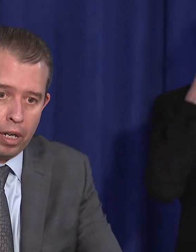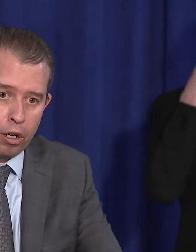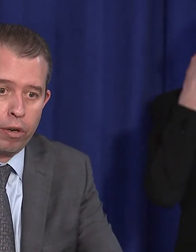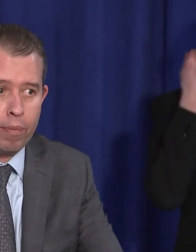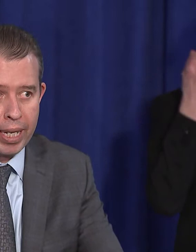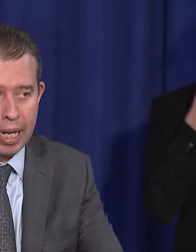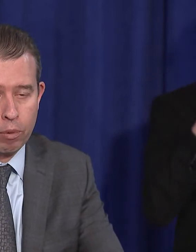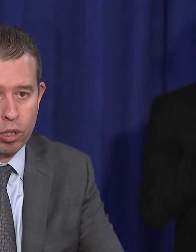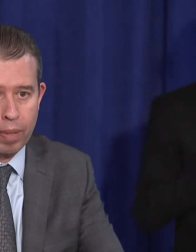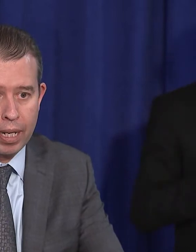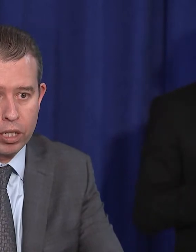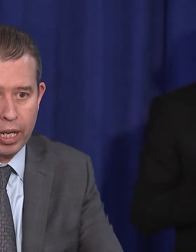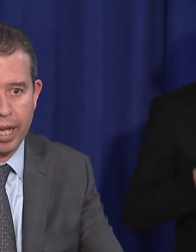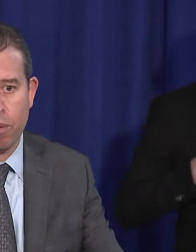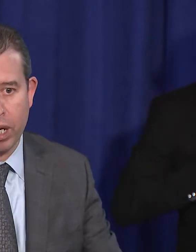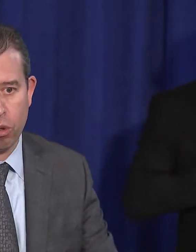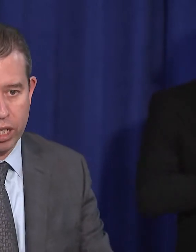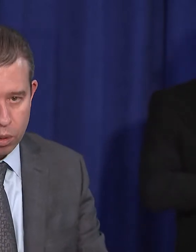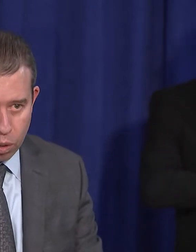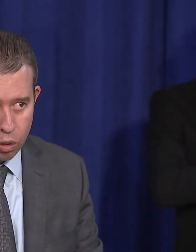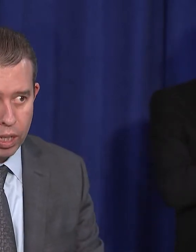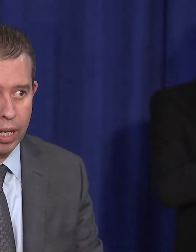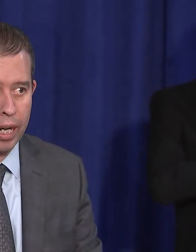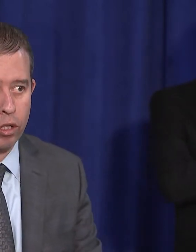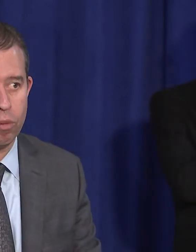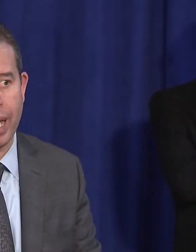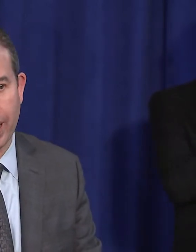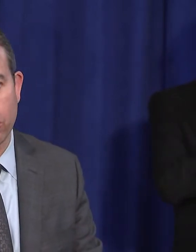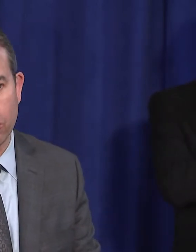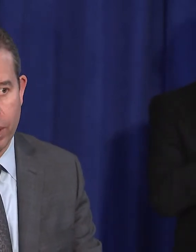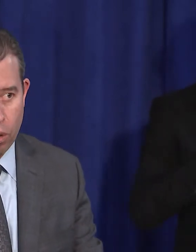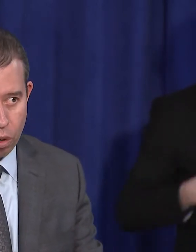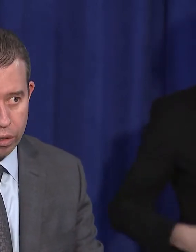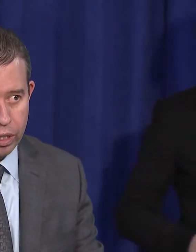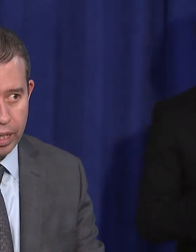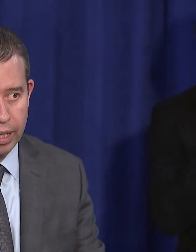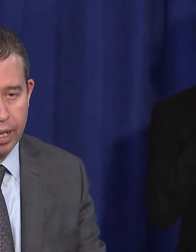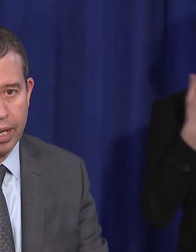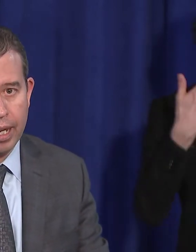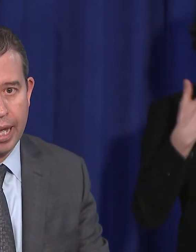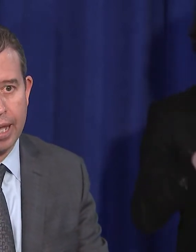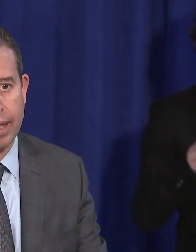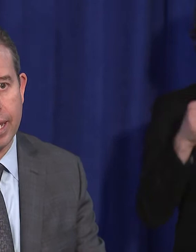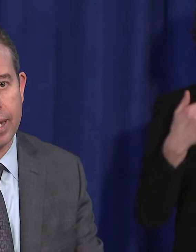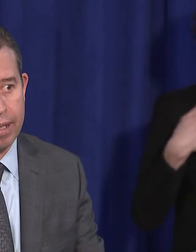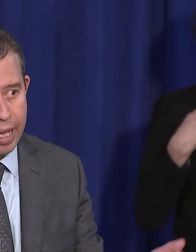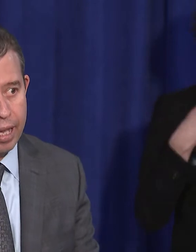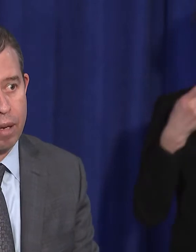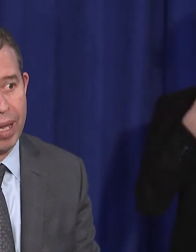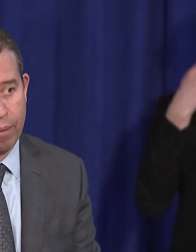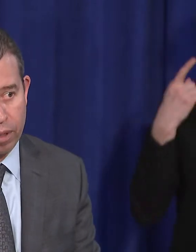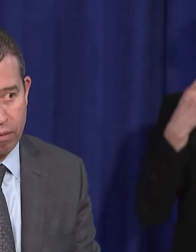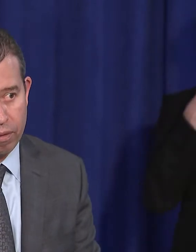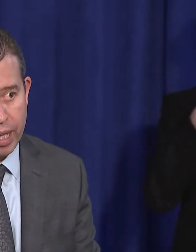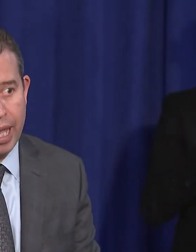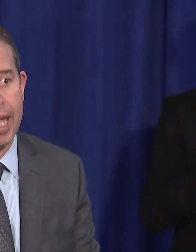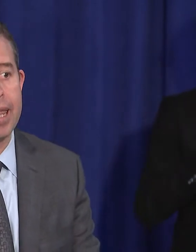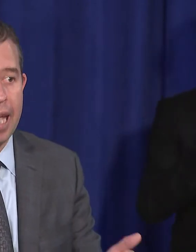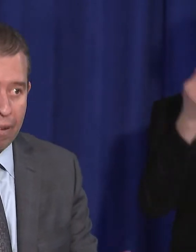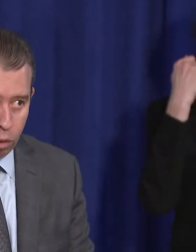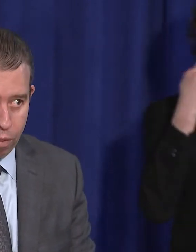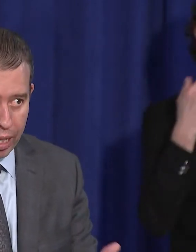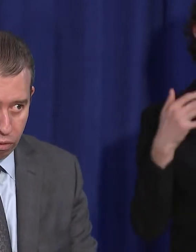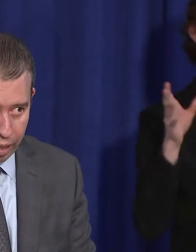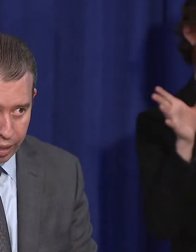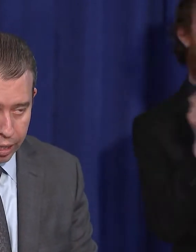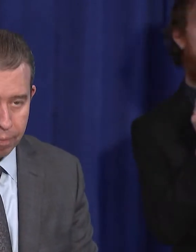our current mask optional policy, anybody who's exposed in a classroom has to be quarantined, and then they can come back after the 5th day and